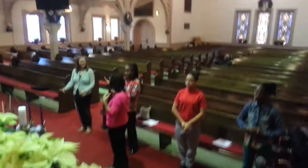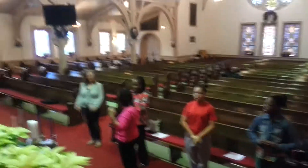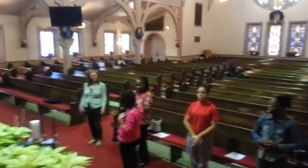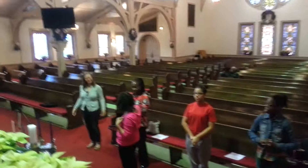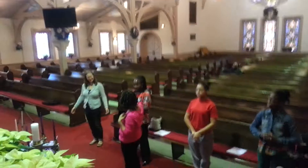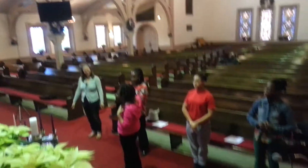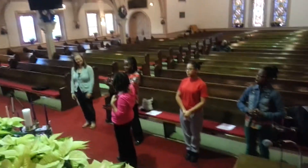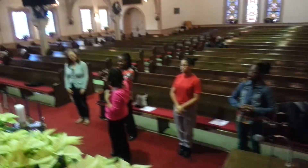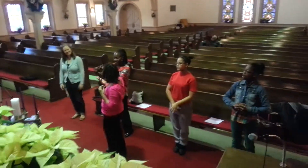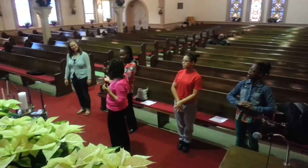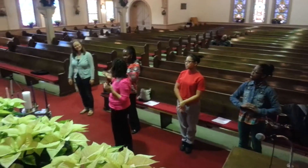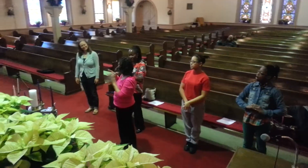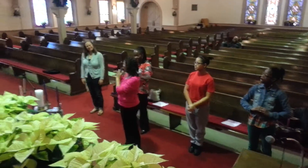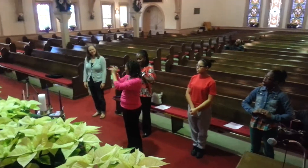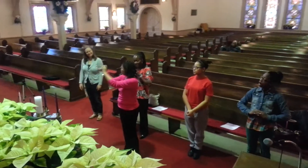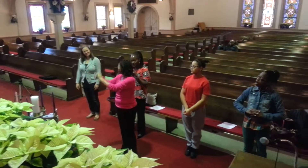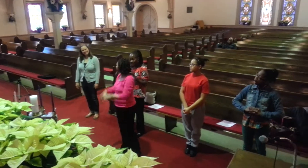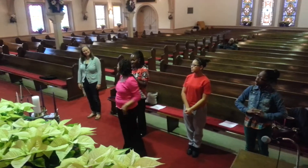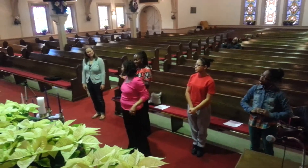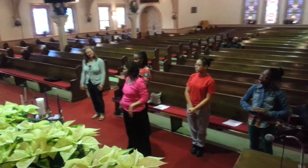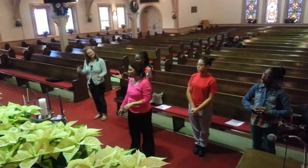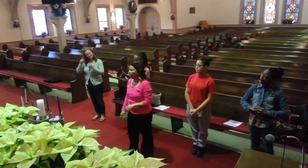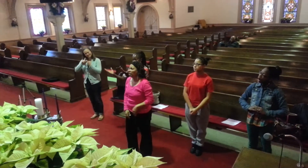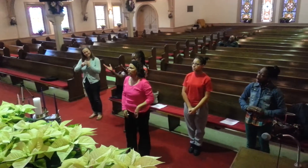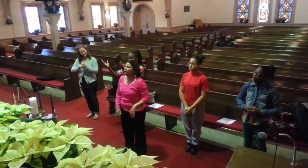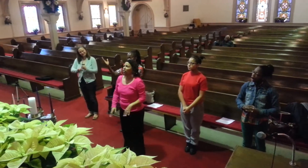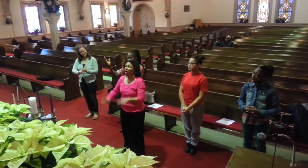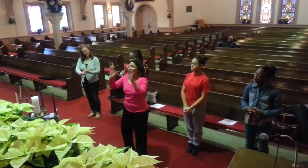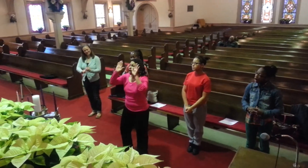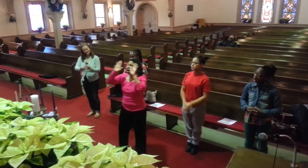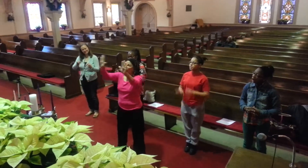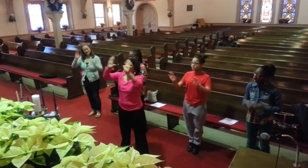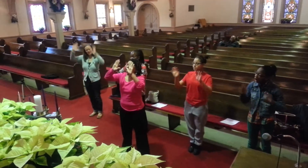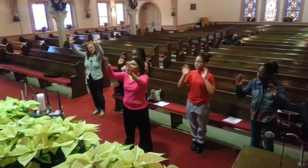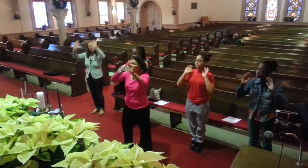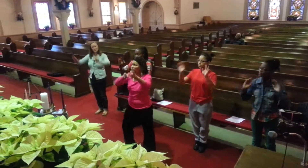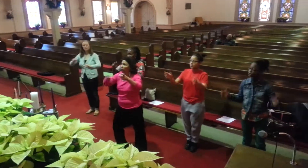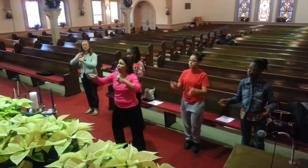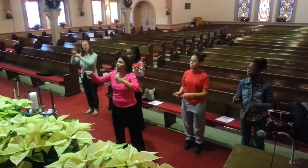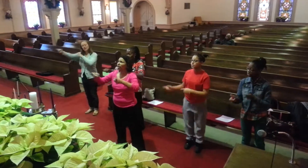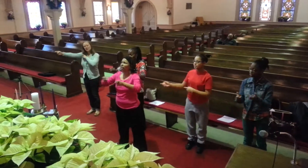don't have to show that. You can show it by showing that connection. So let's do it. Awesome ruler,